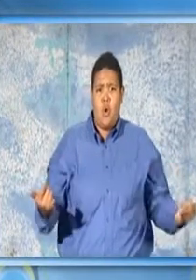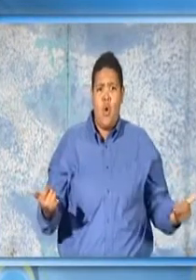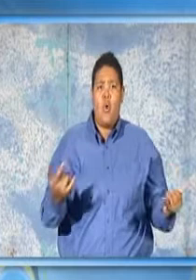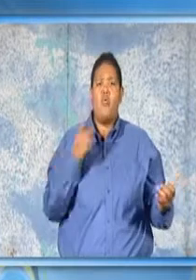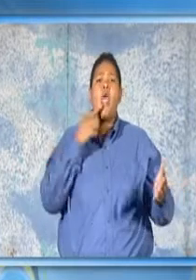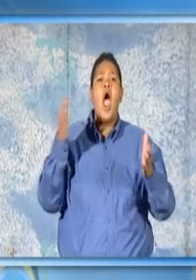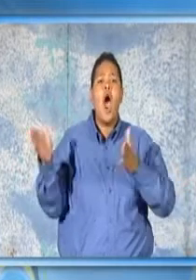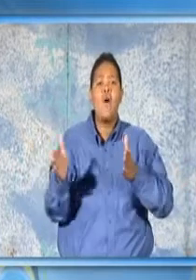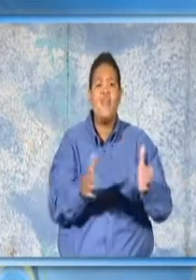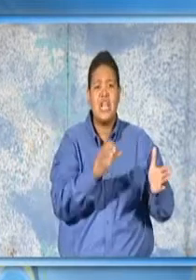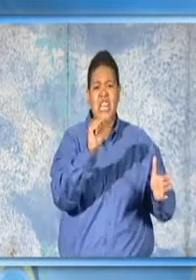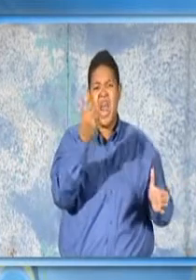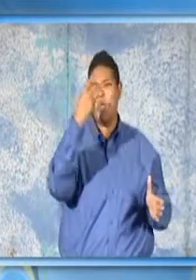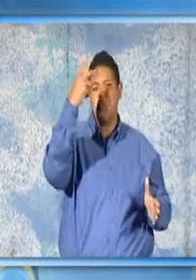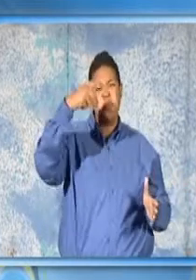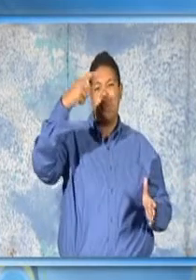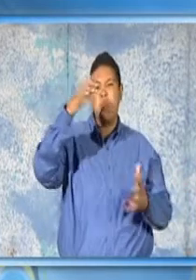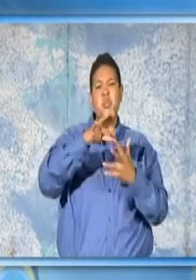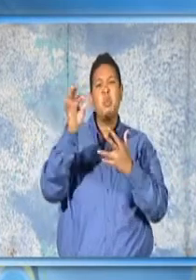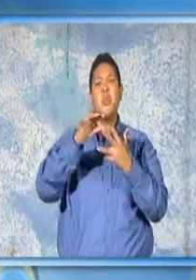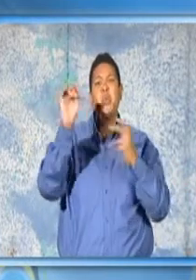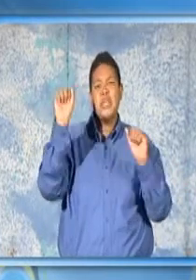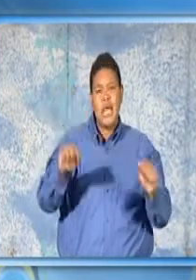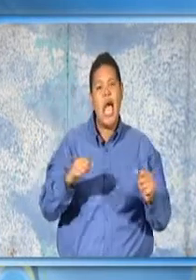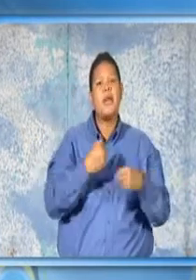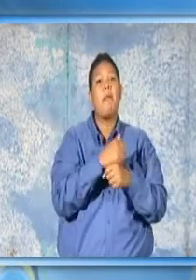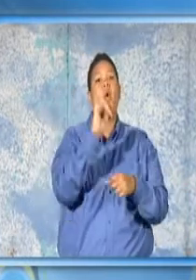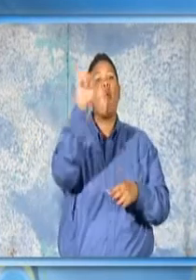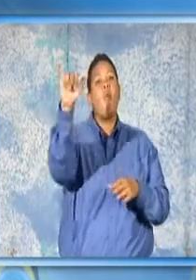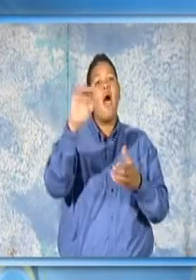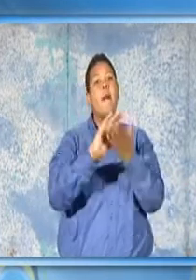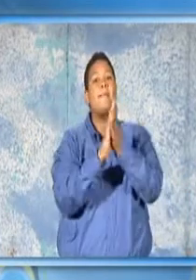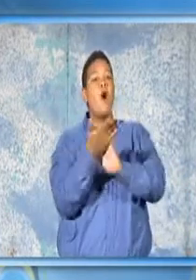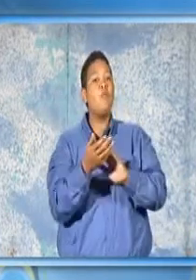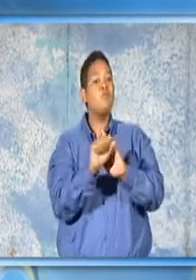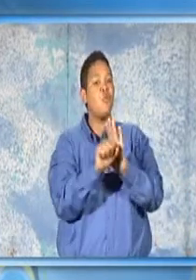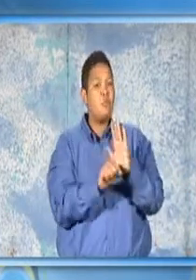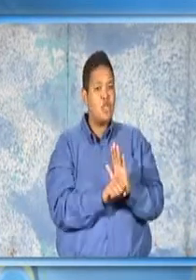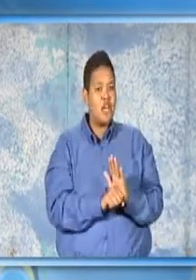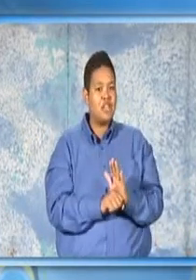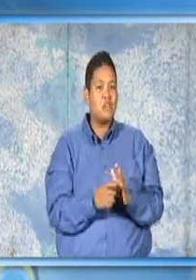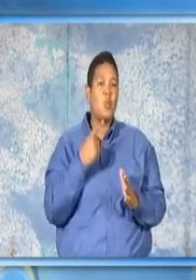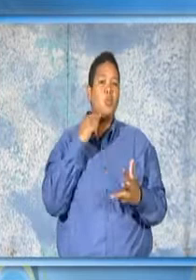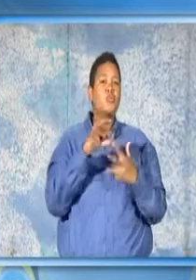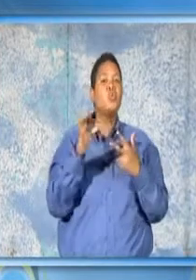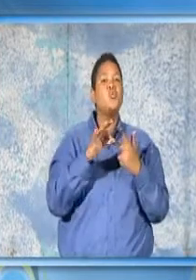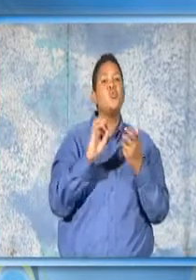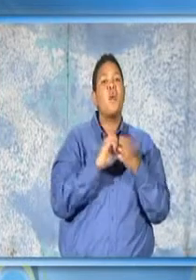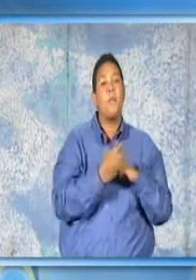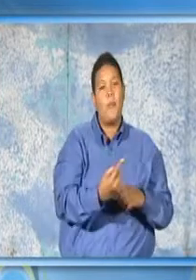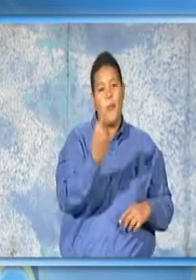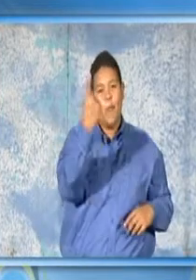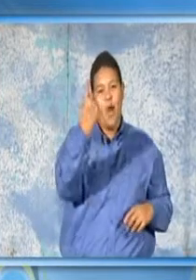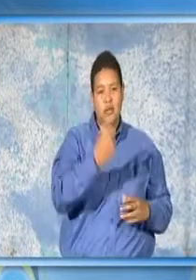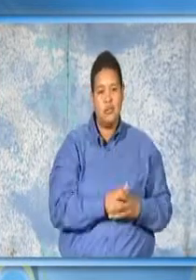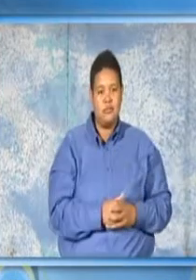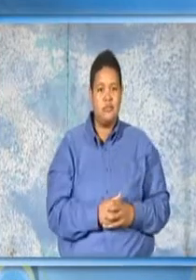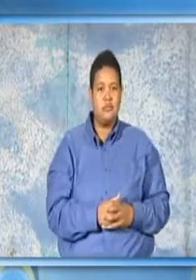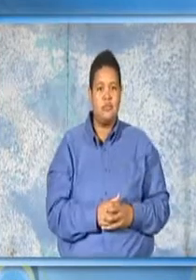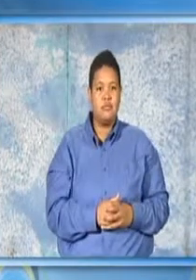rearrange any of the two equations to make y the subject. But let's choose equation 1.